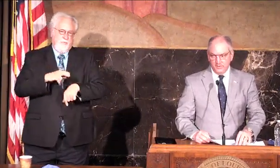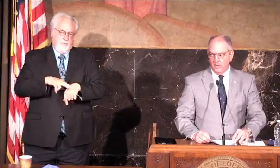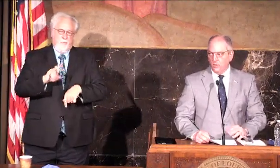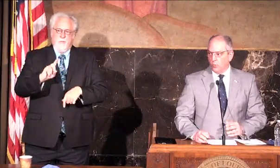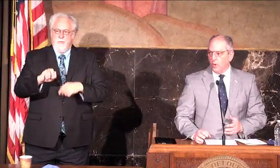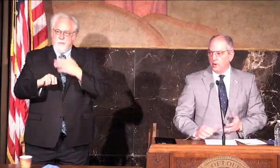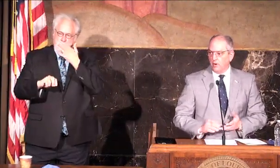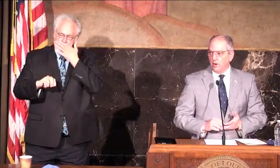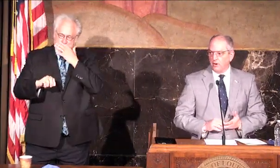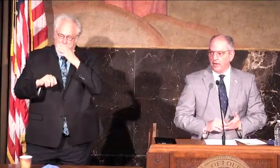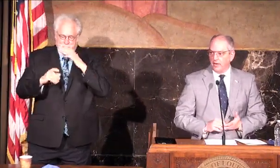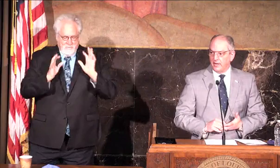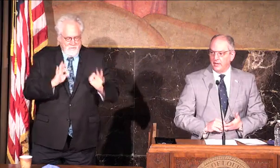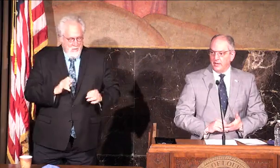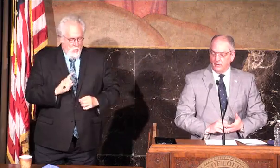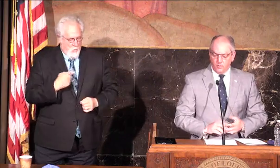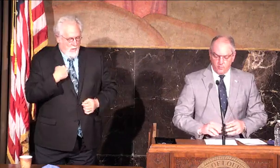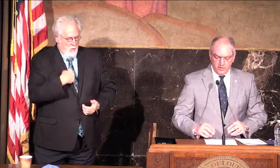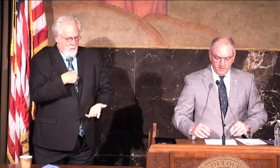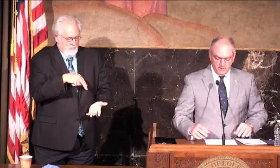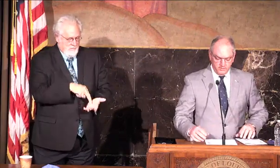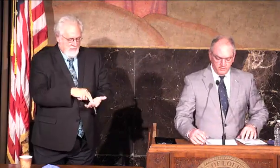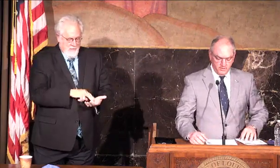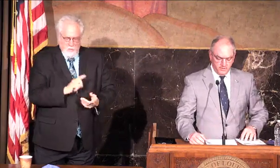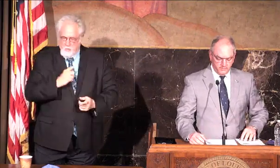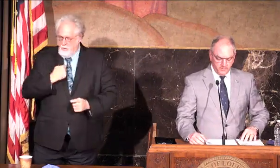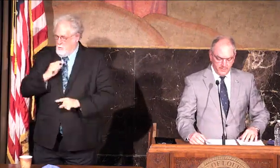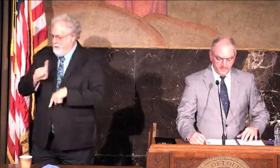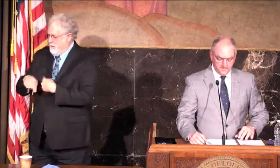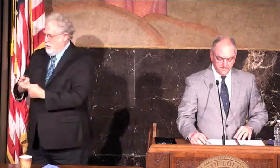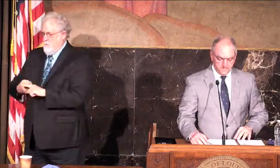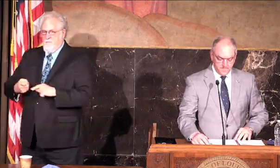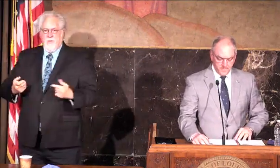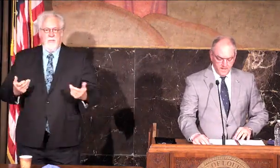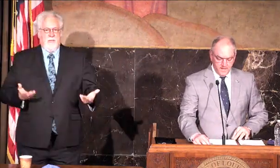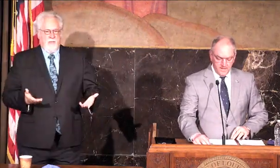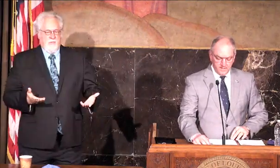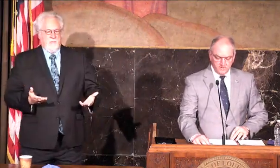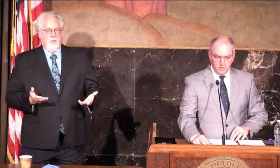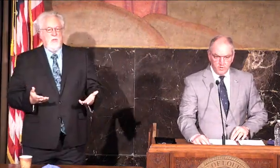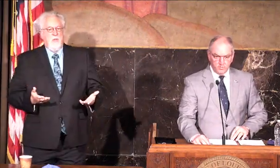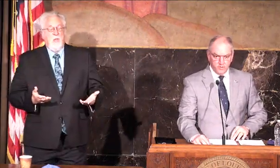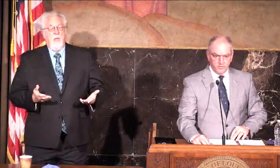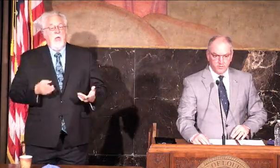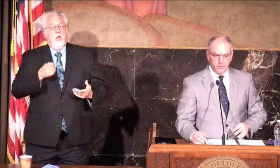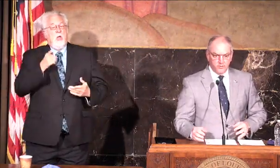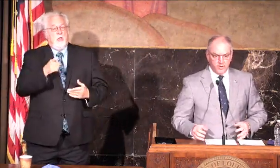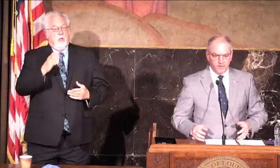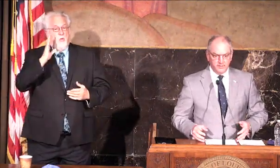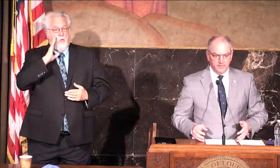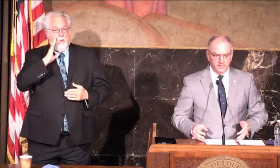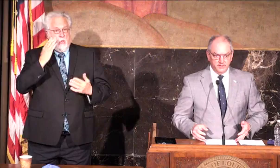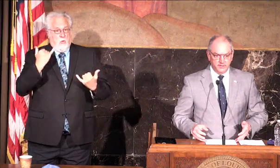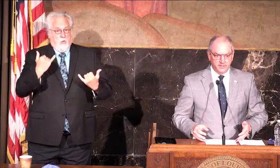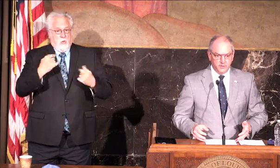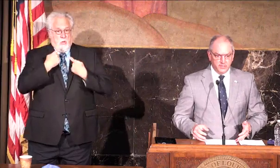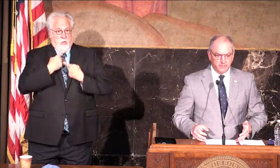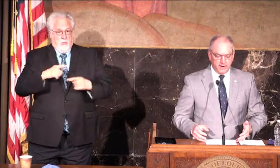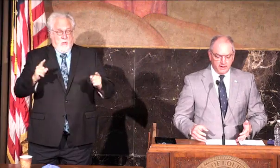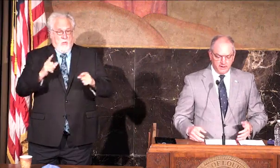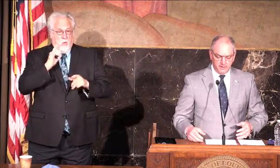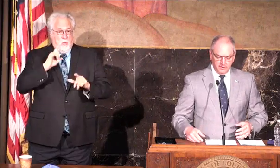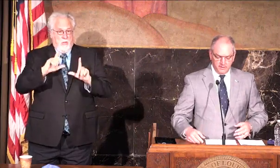determine where we are and where we go from here. As you all know, the current proclamation is set